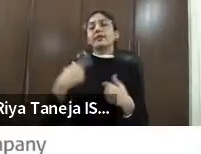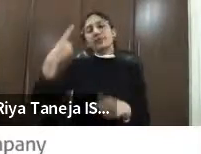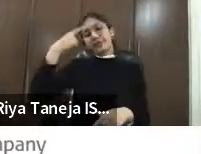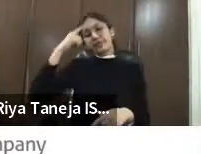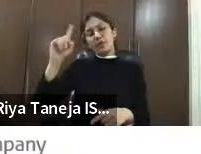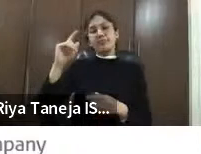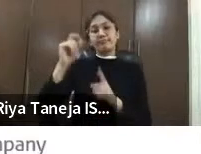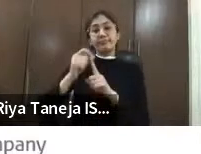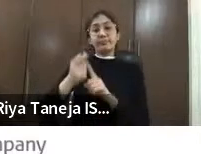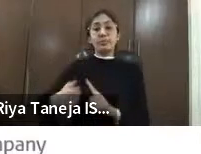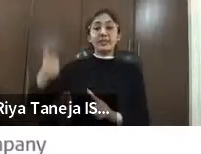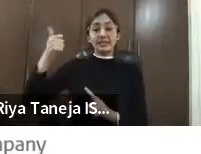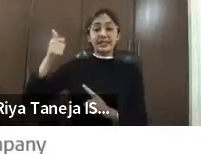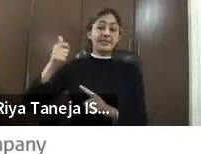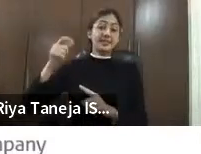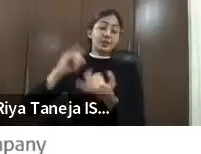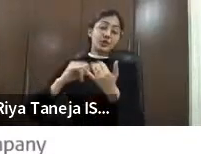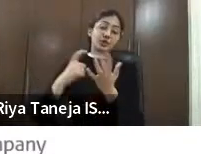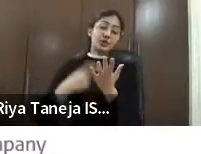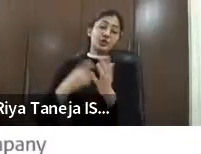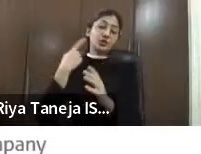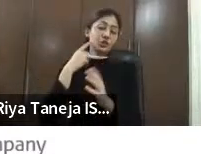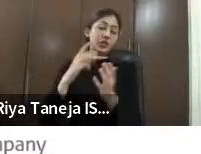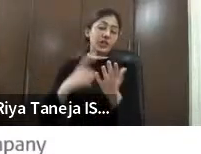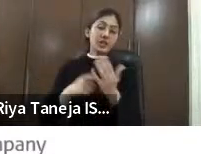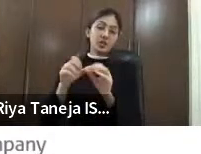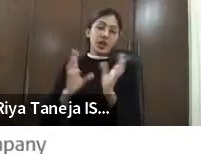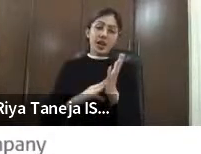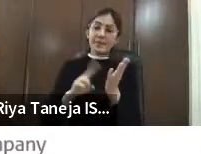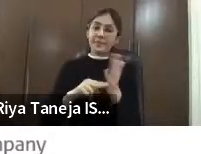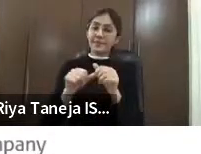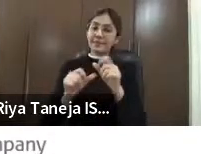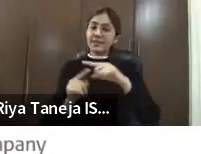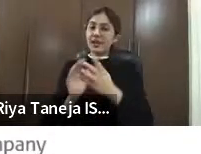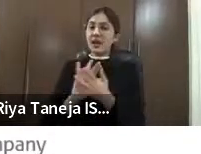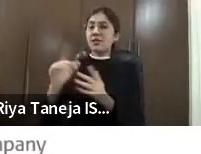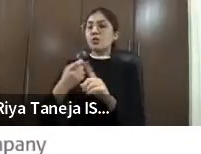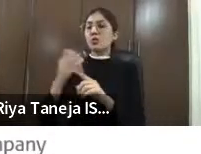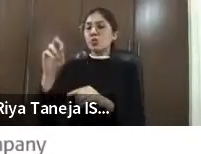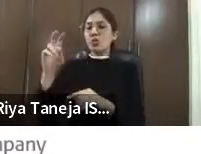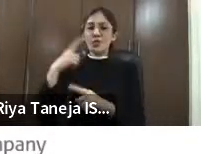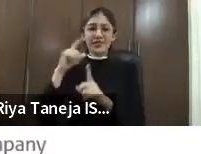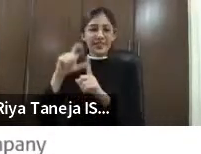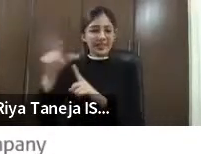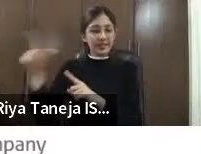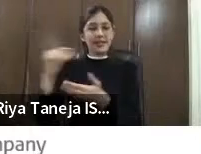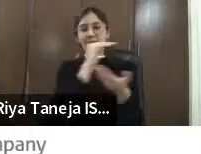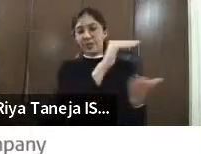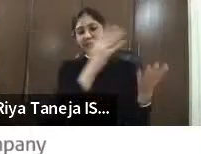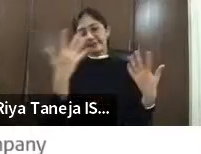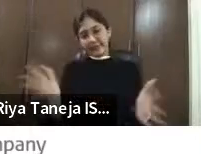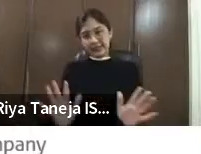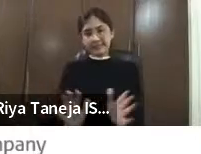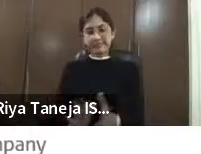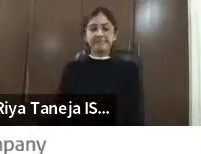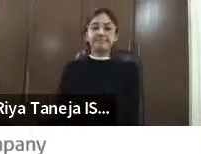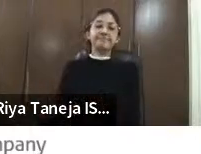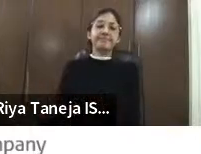Honorable President, Shri Ramnath Kovind ji. Let's hear it from the recipient herself.